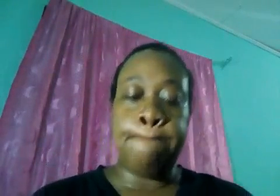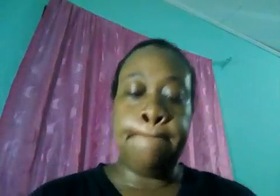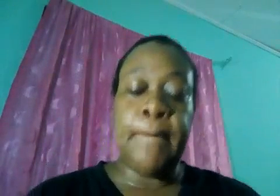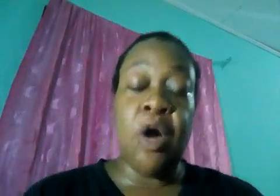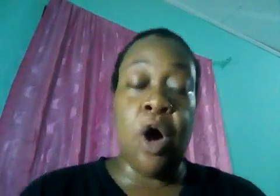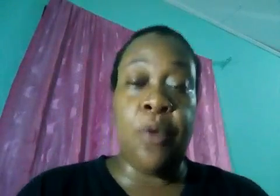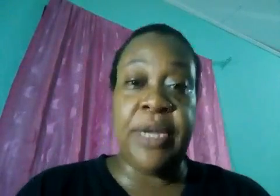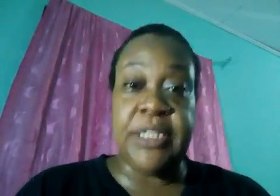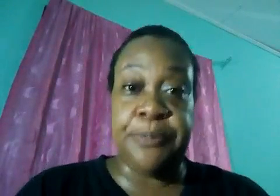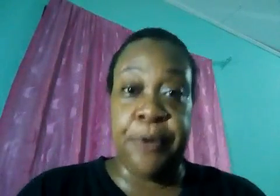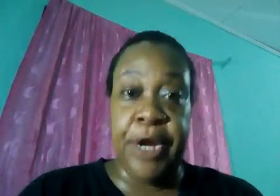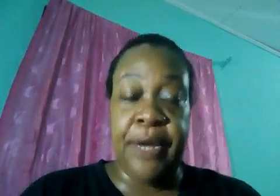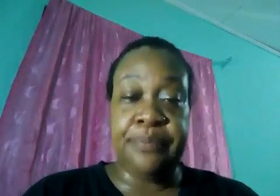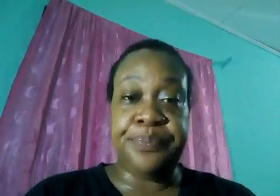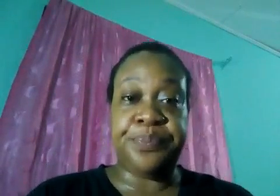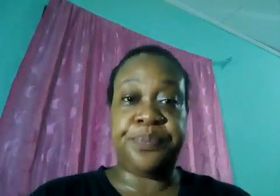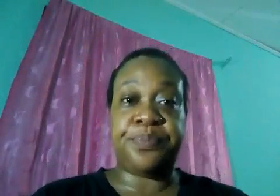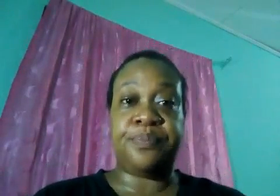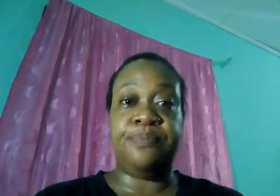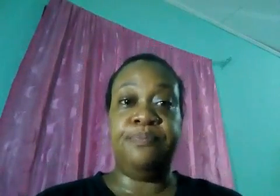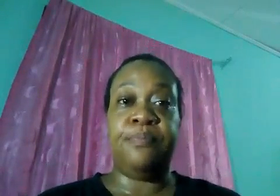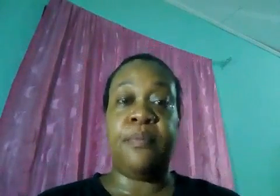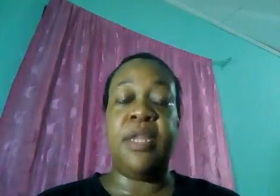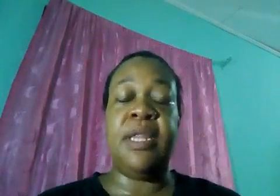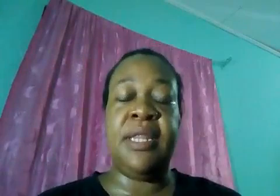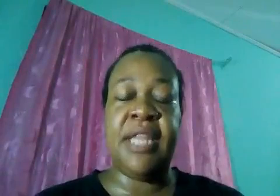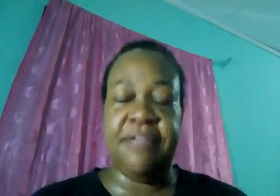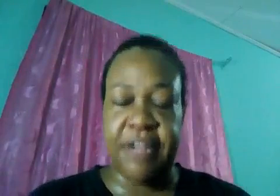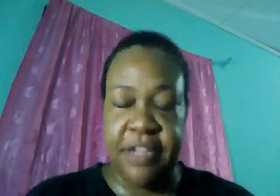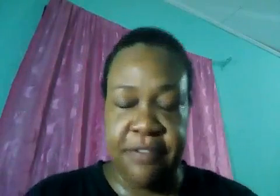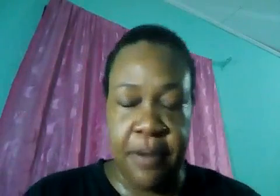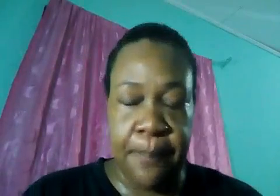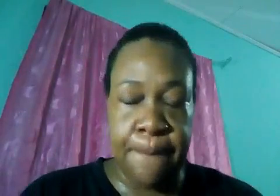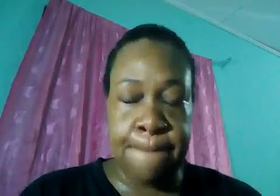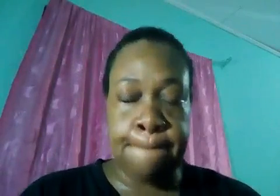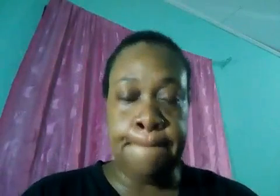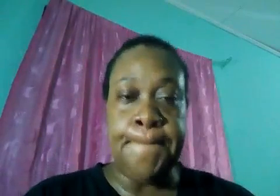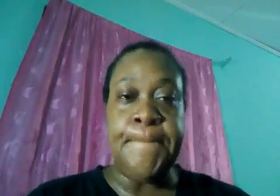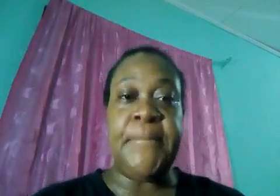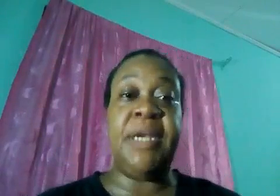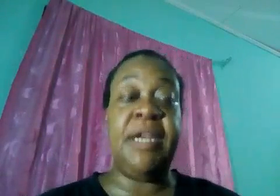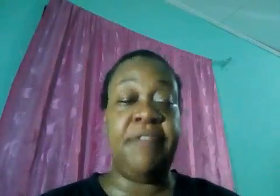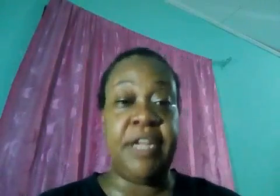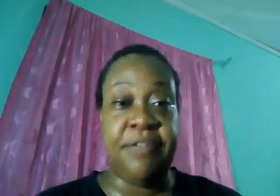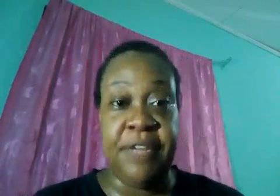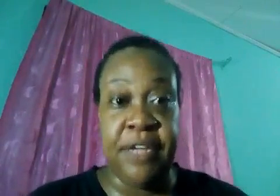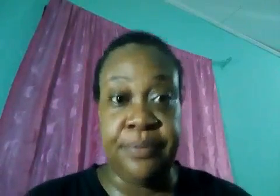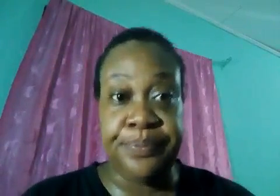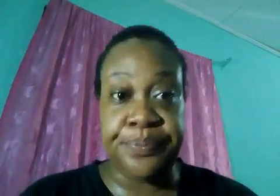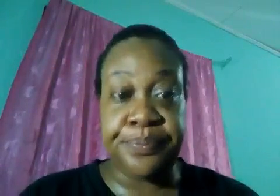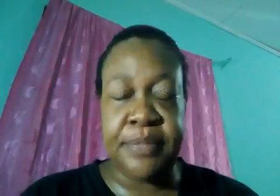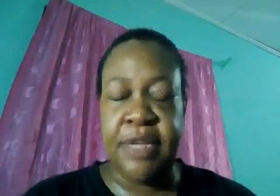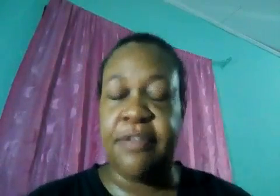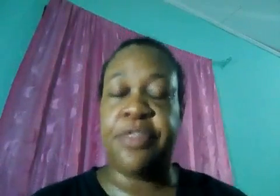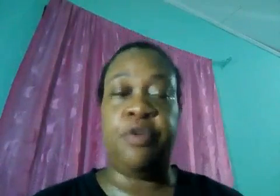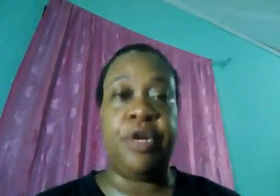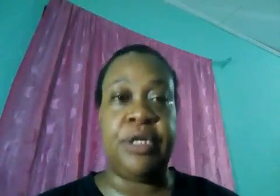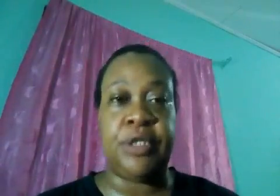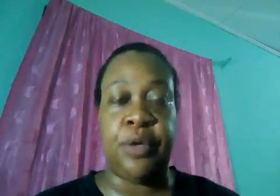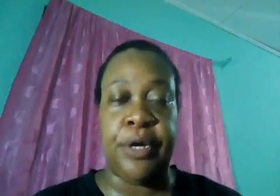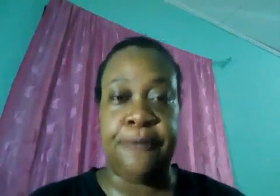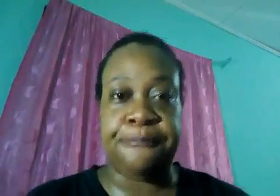Always pray. Never give up. Never give in. Never throw in the towel.